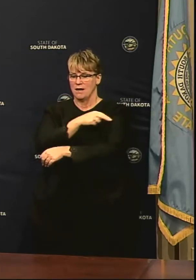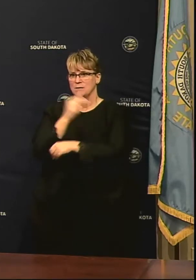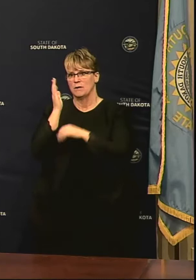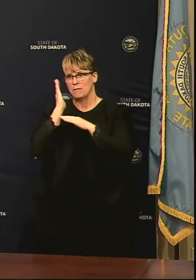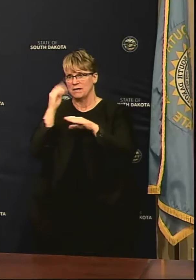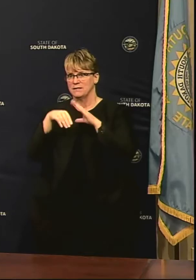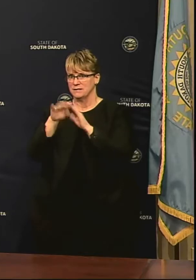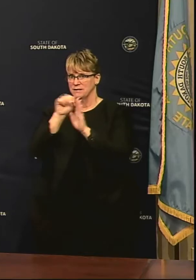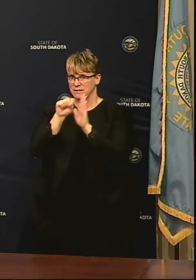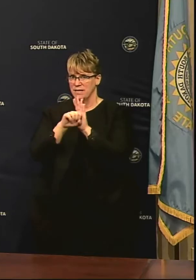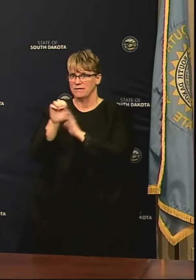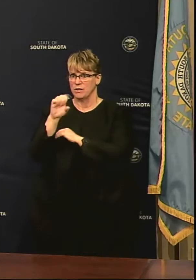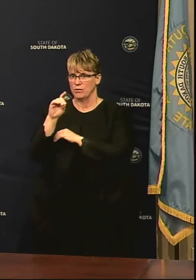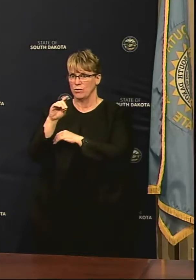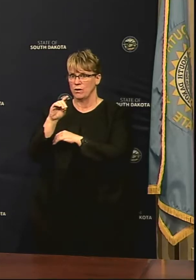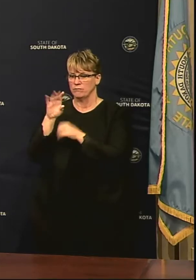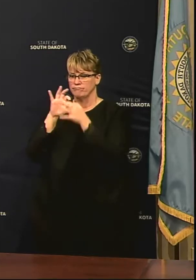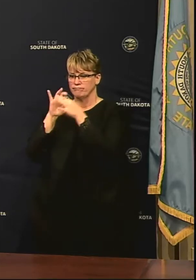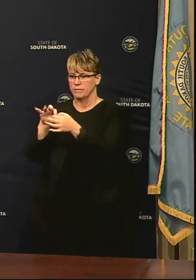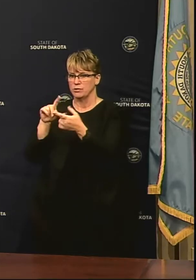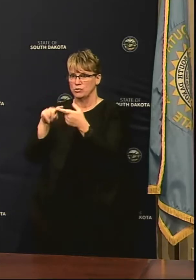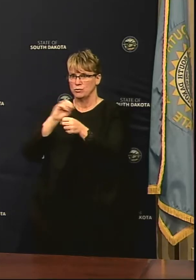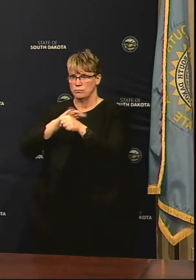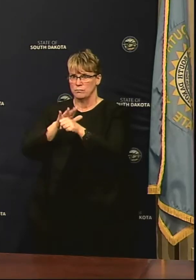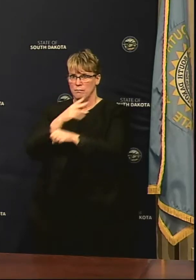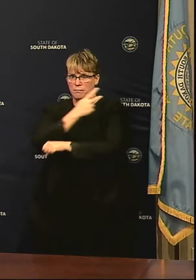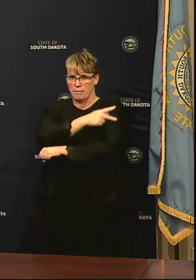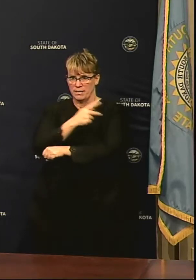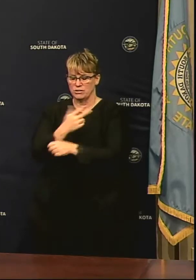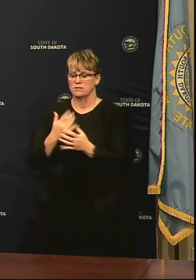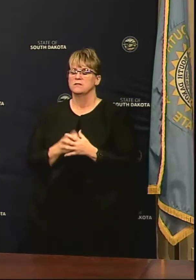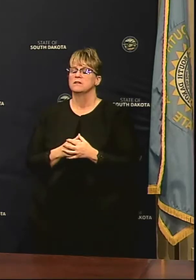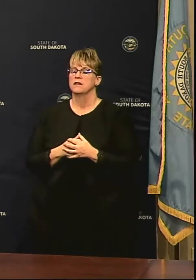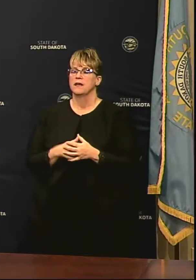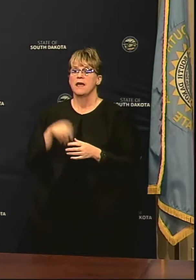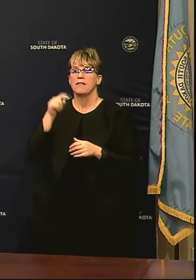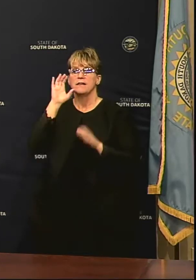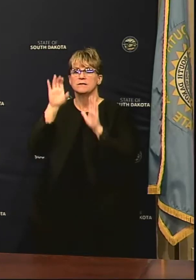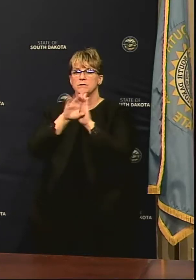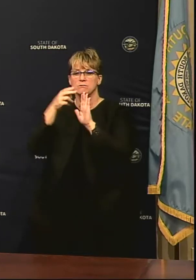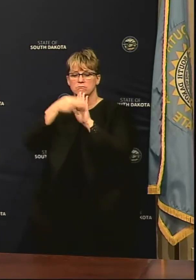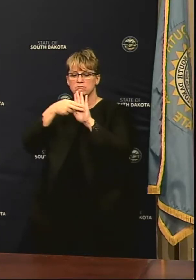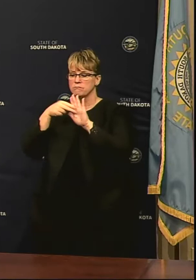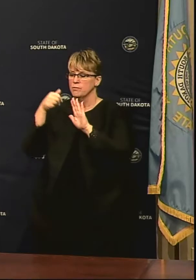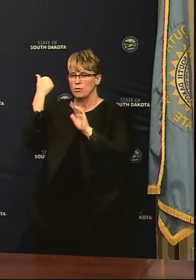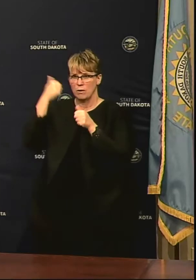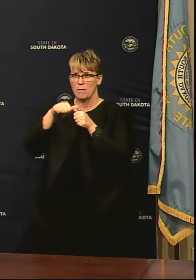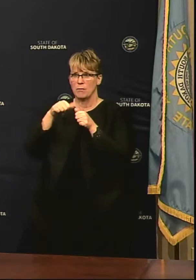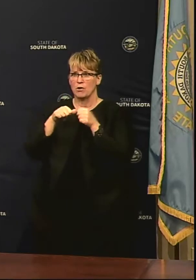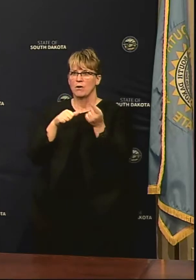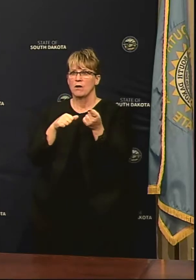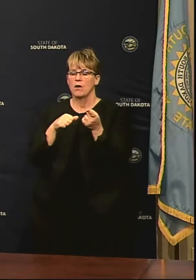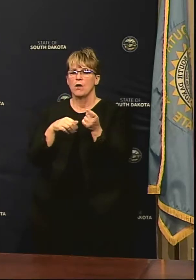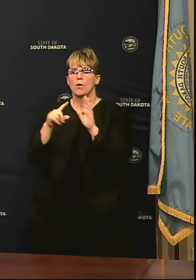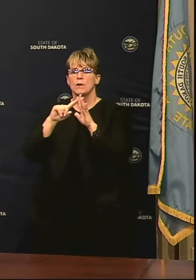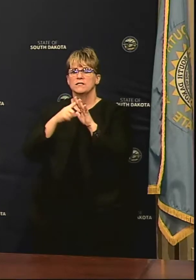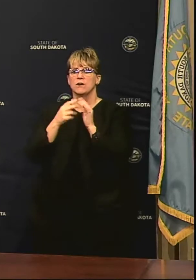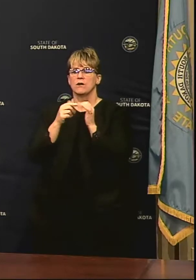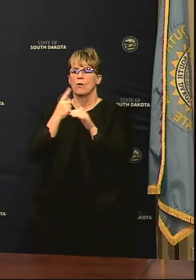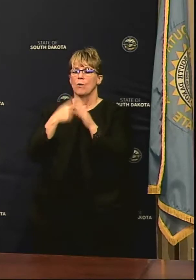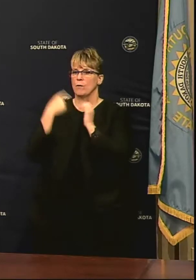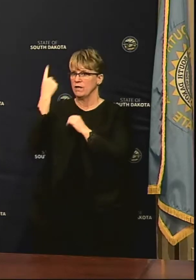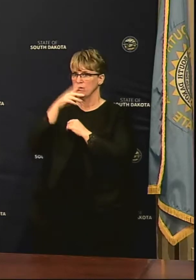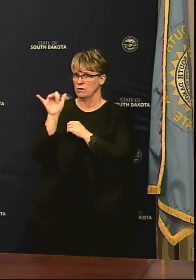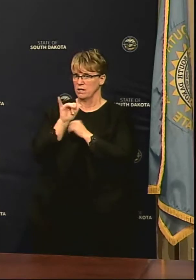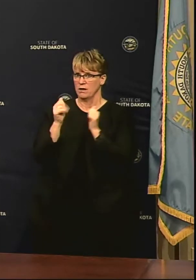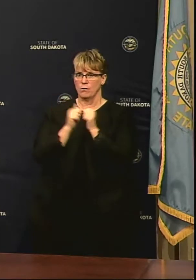South Dakota dedicated to COVID-19 patients. This slide, you remember, we started this slide was what we looked